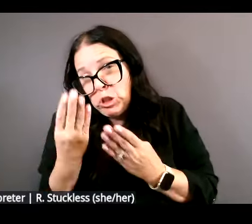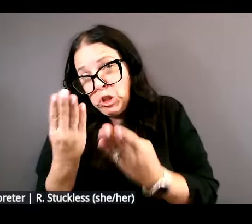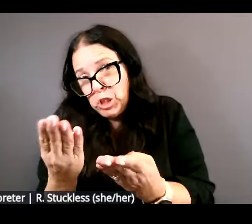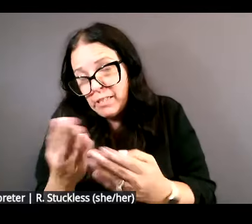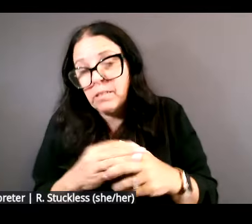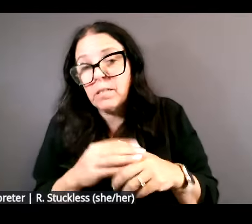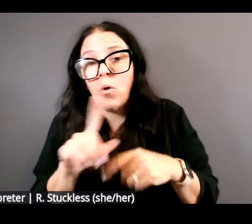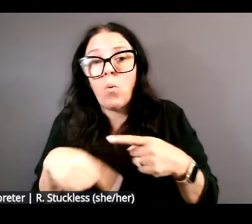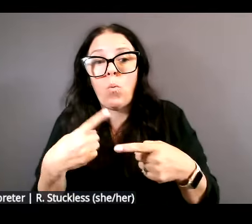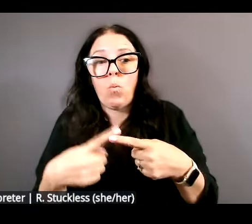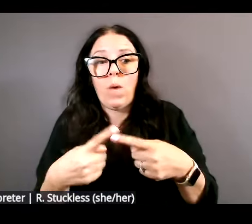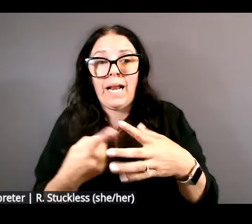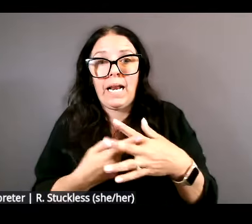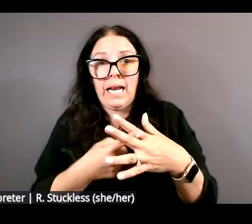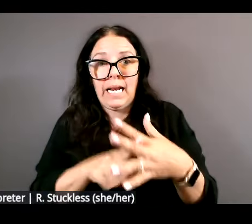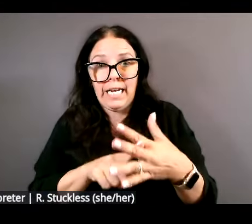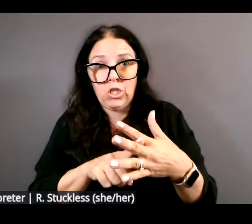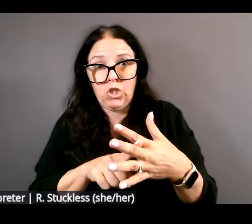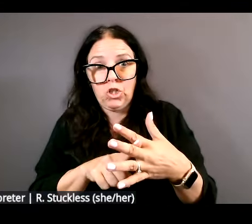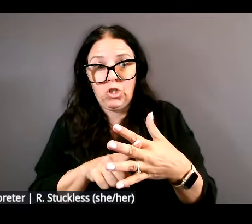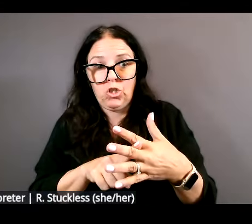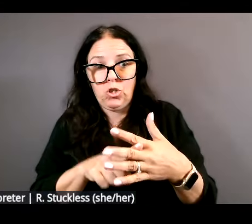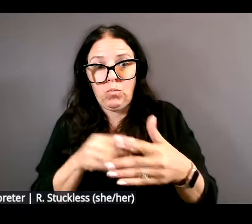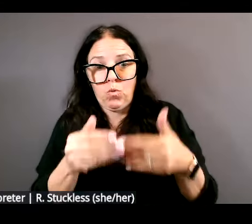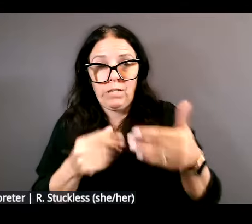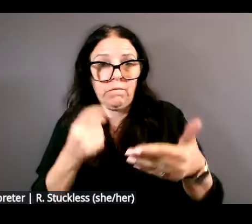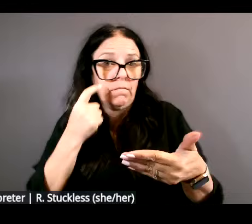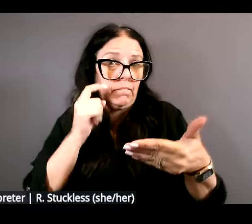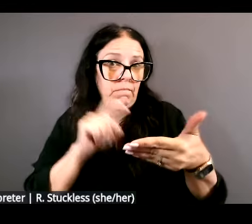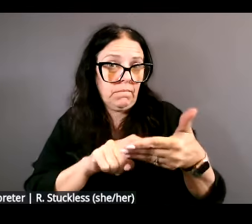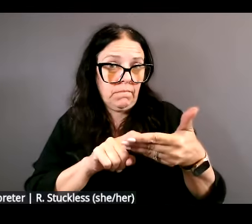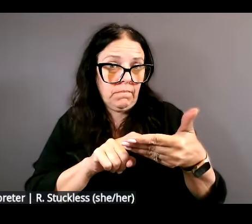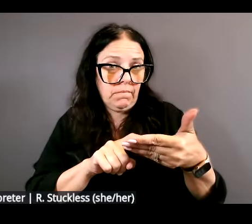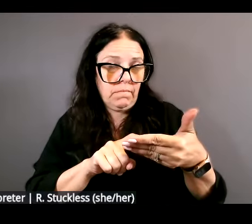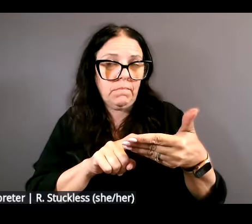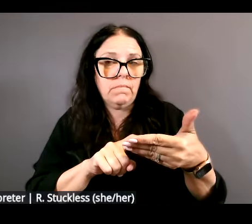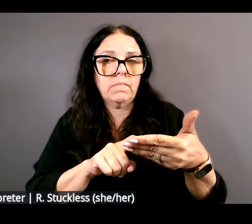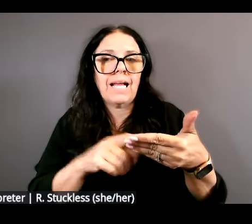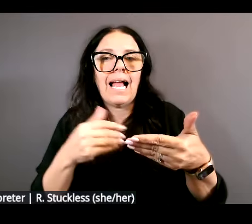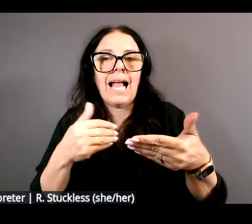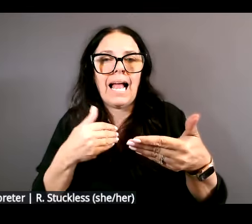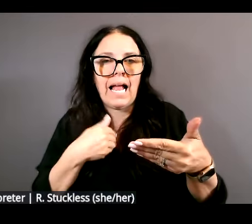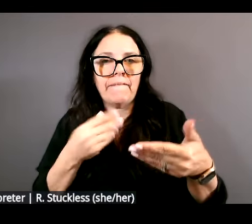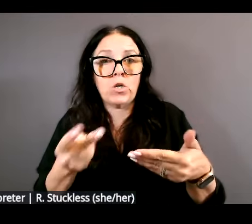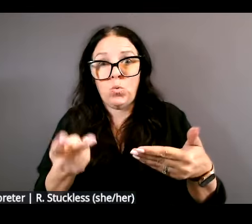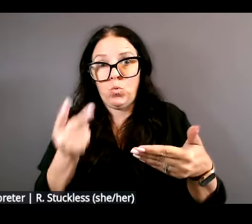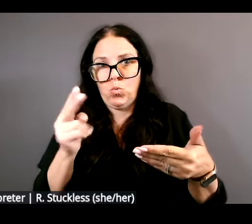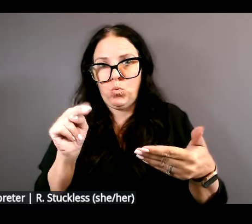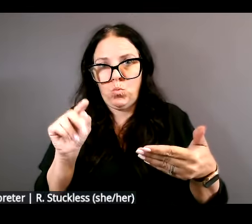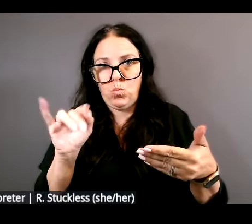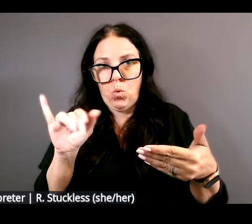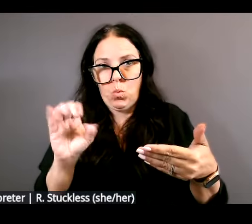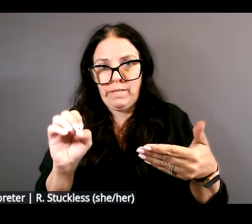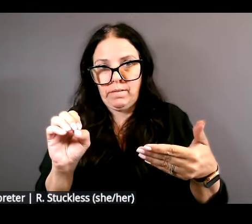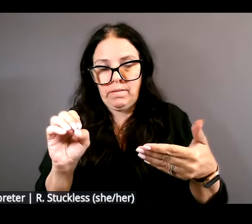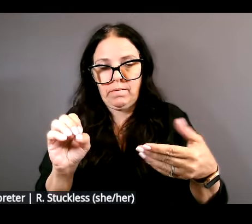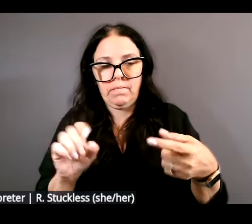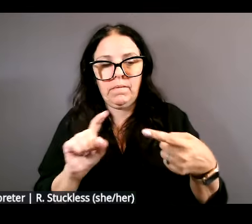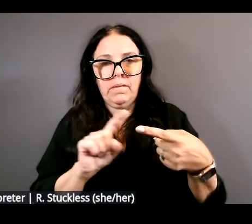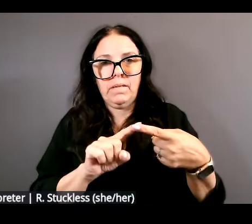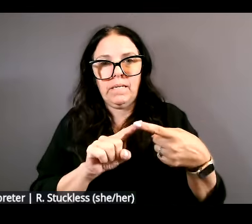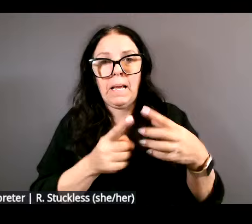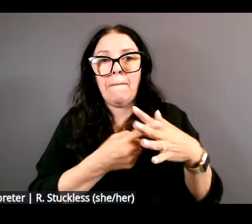is recognized as having begun by the Bureau, that there be 2 notices, one of a beginning of